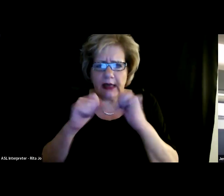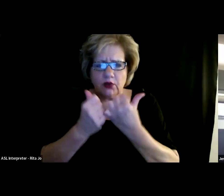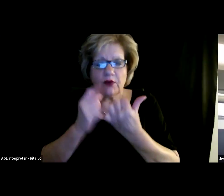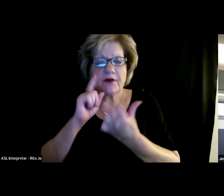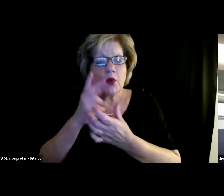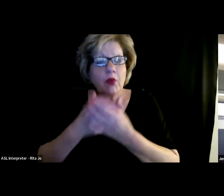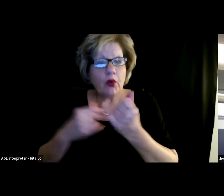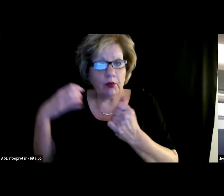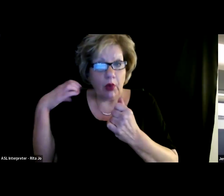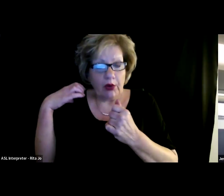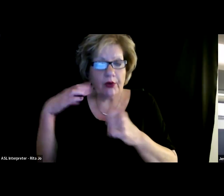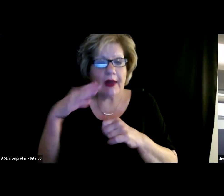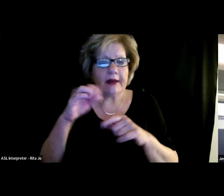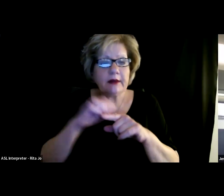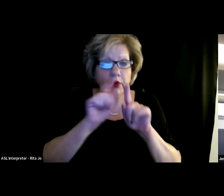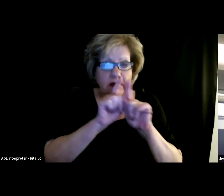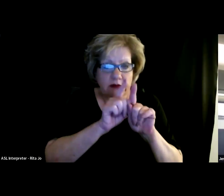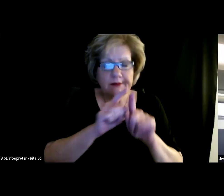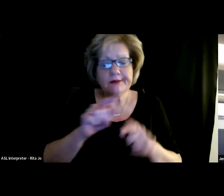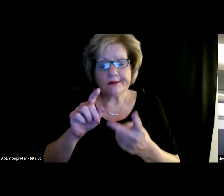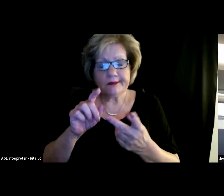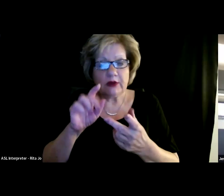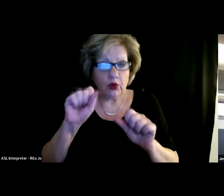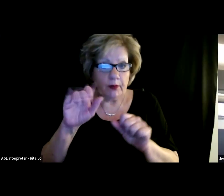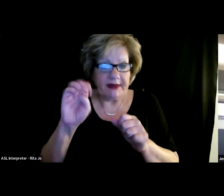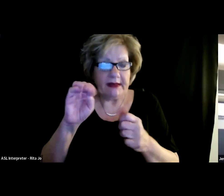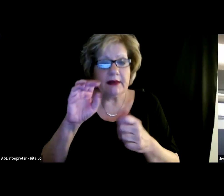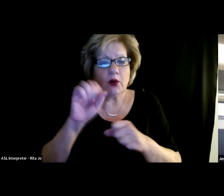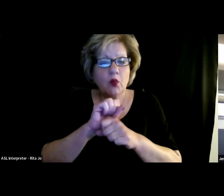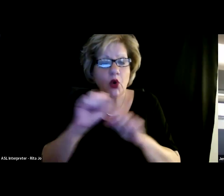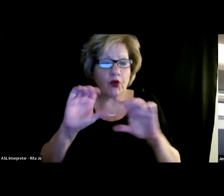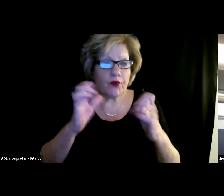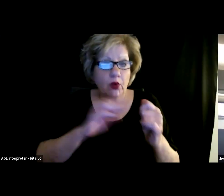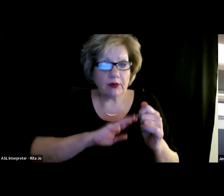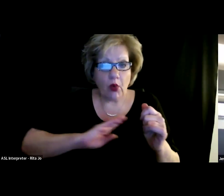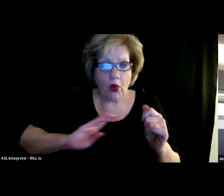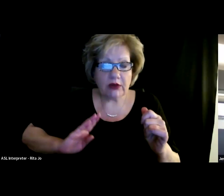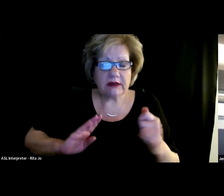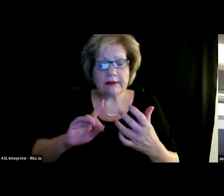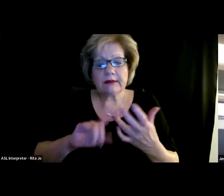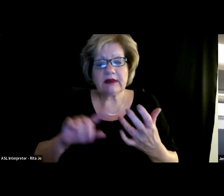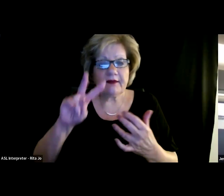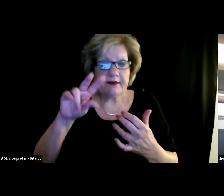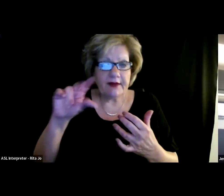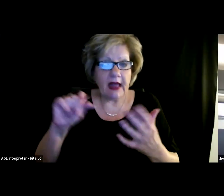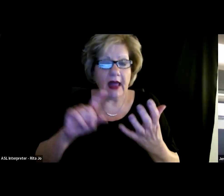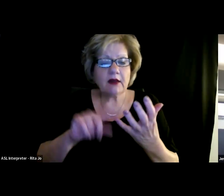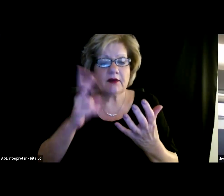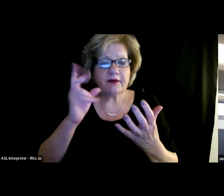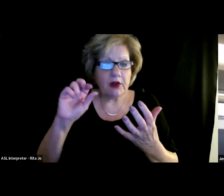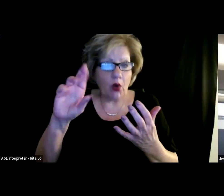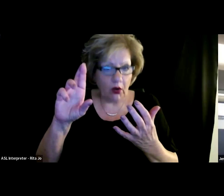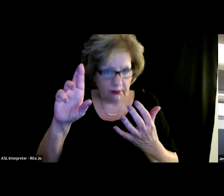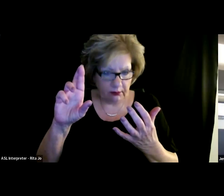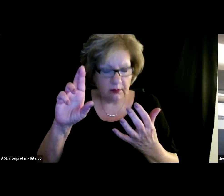That includes voc rehab offices, workforce boards, and others, including the VA, to ensure that the support that